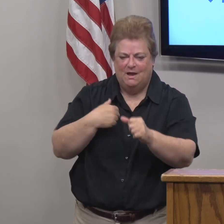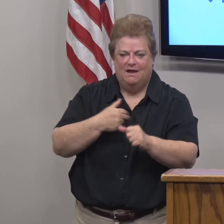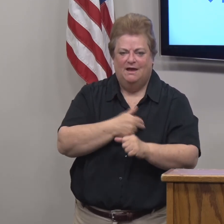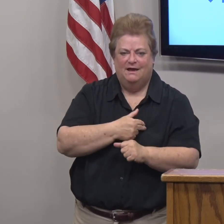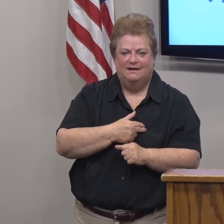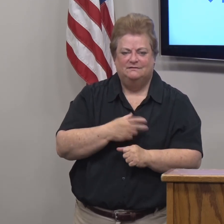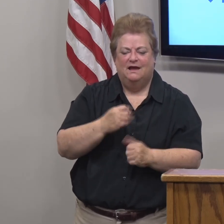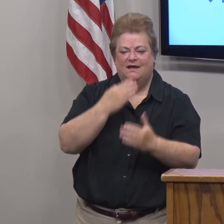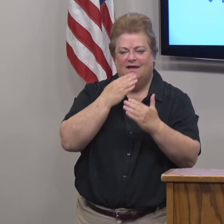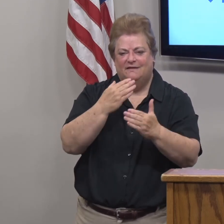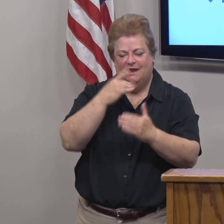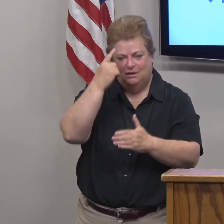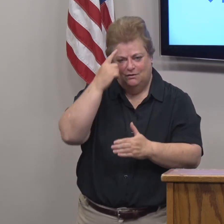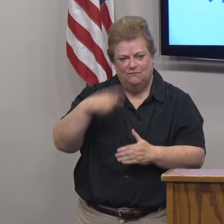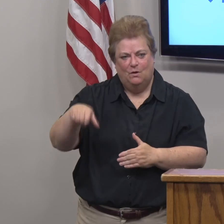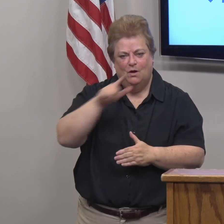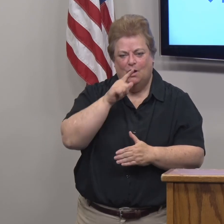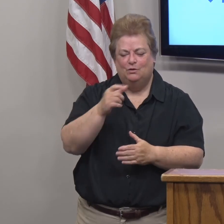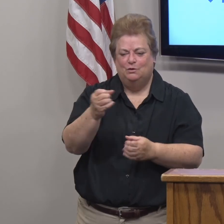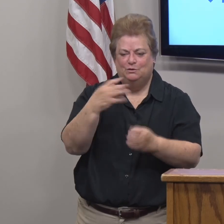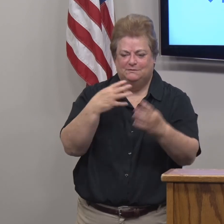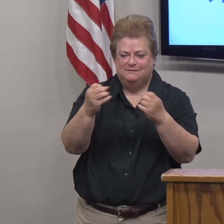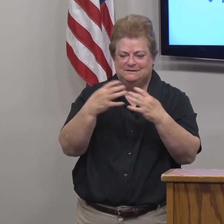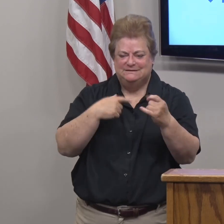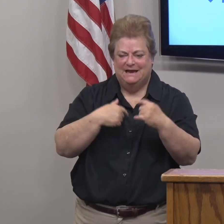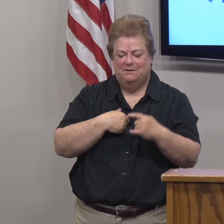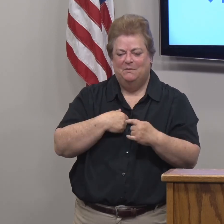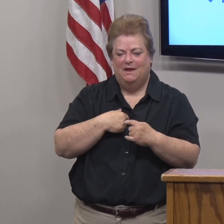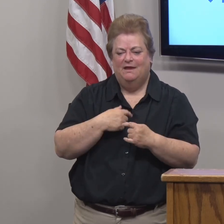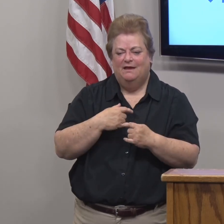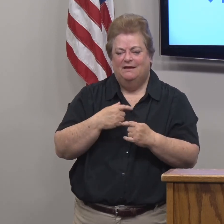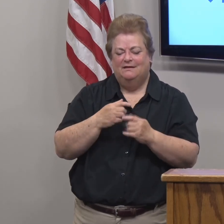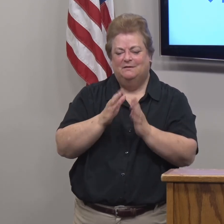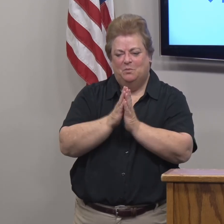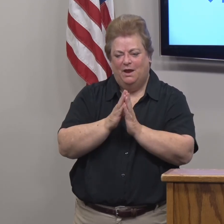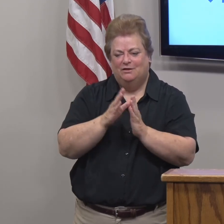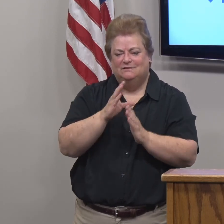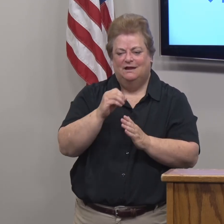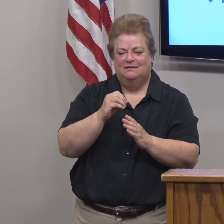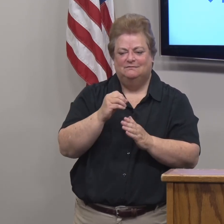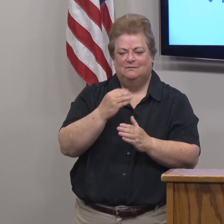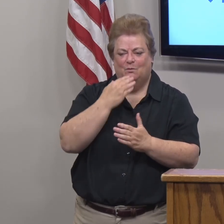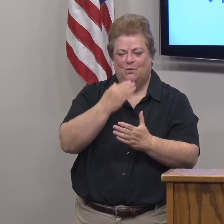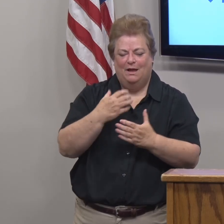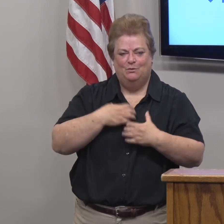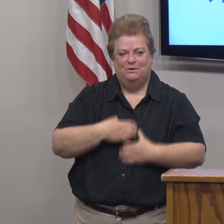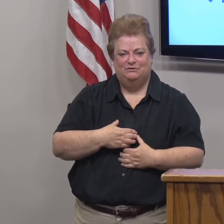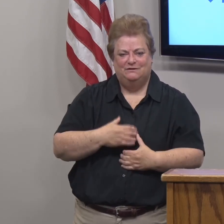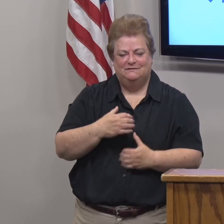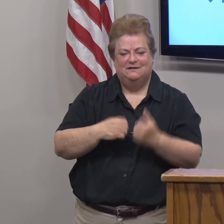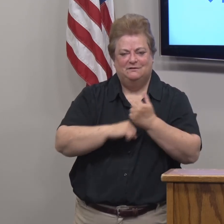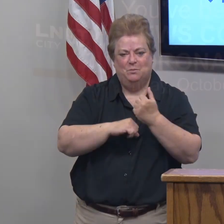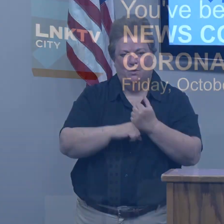who sent me well wishes and support. It was greatly appreciated. Thank you.